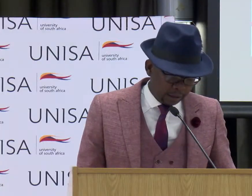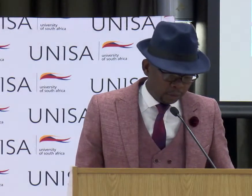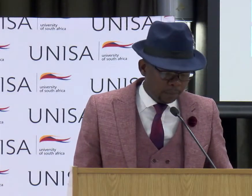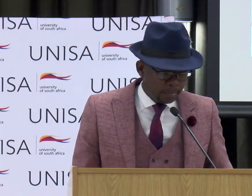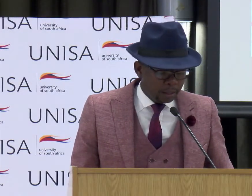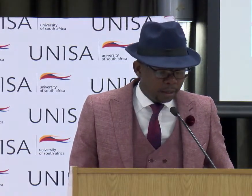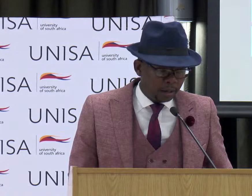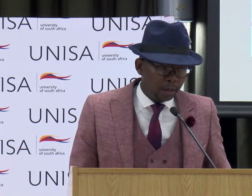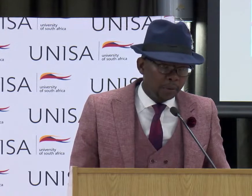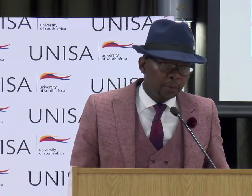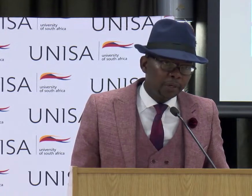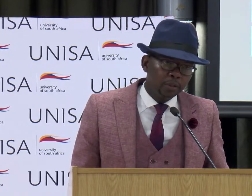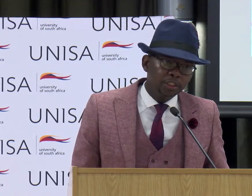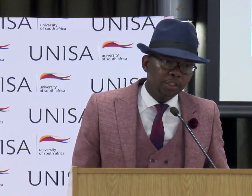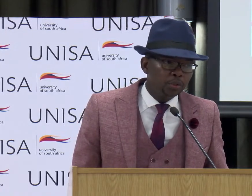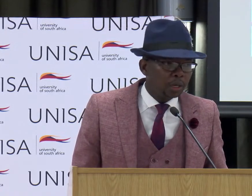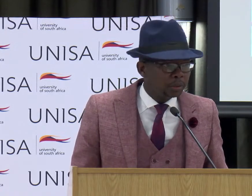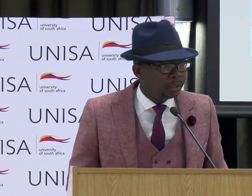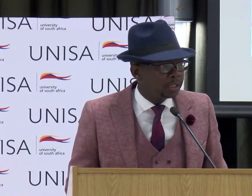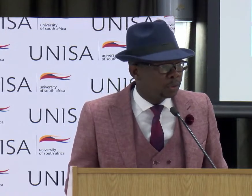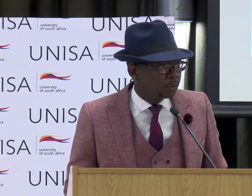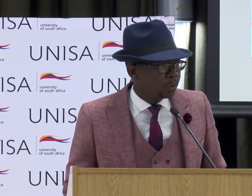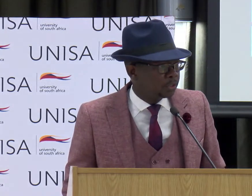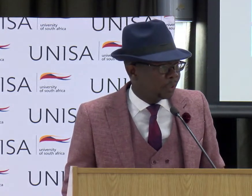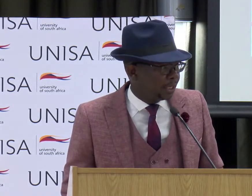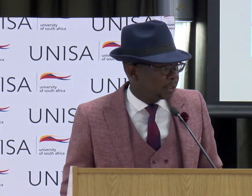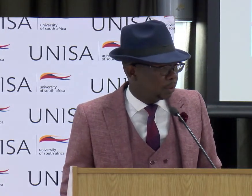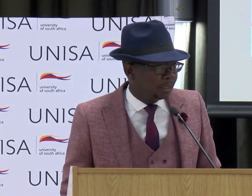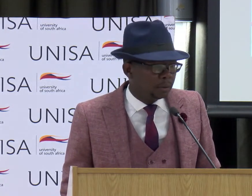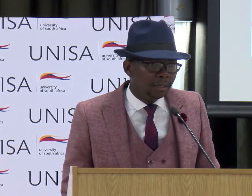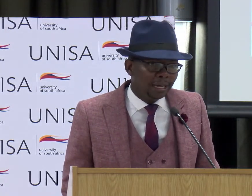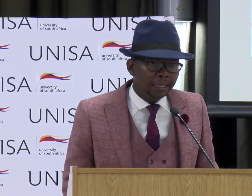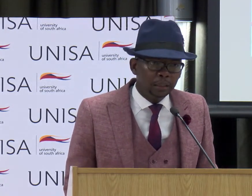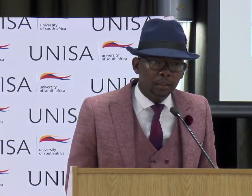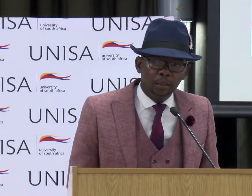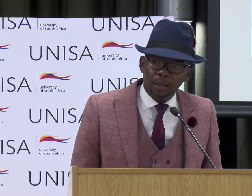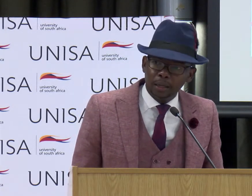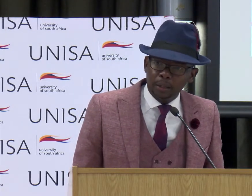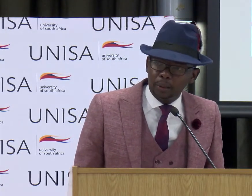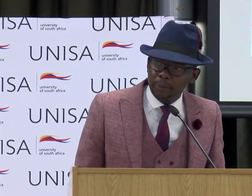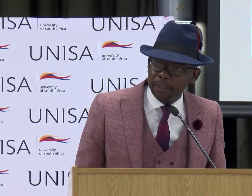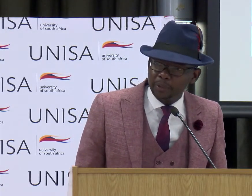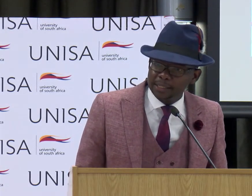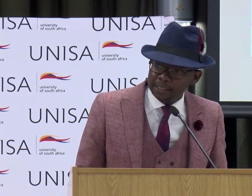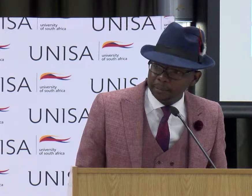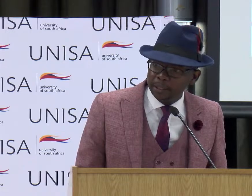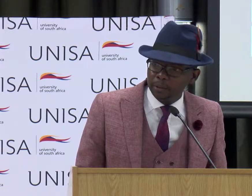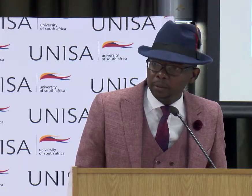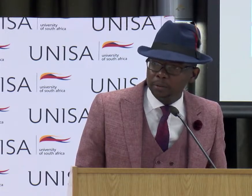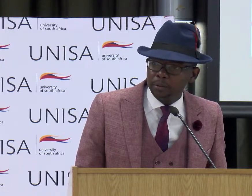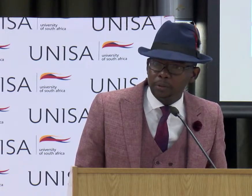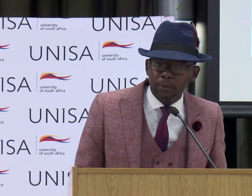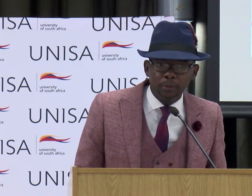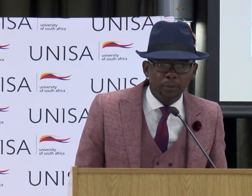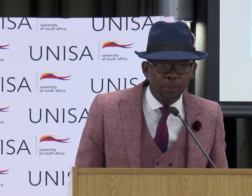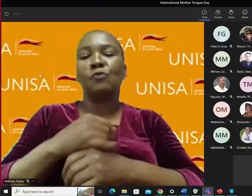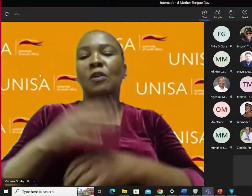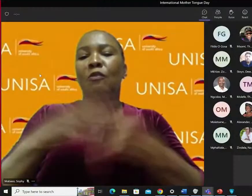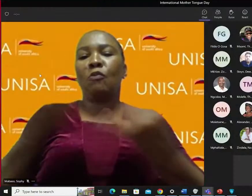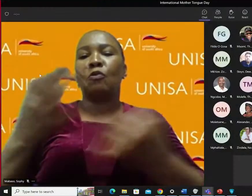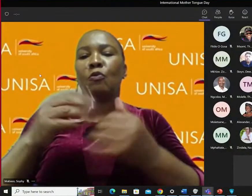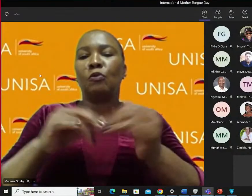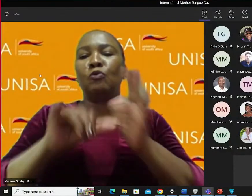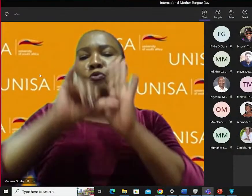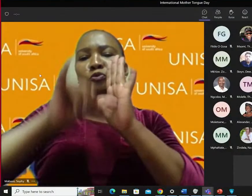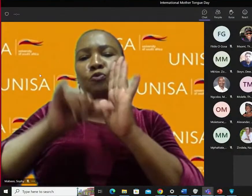Kiskachi anako, we continue to acknowledge those who are joining us online. We are streaming on